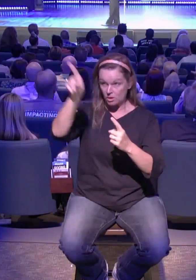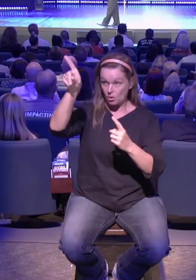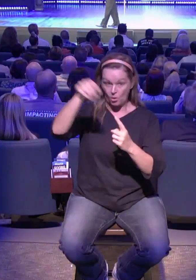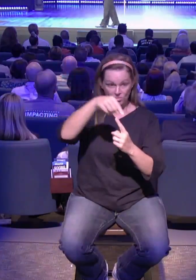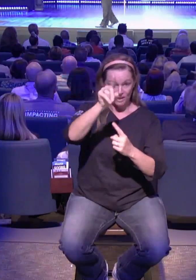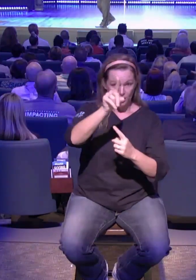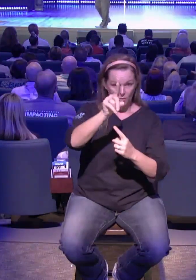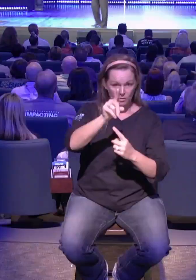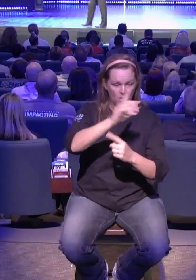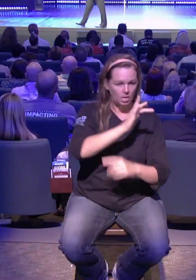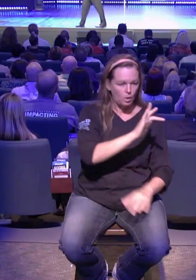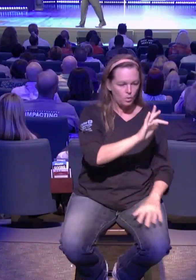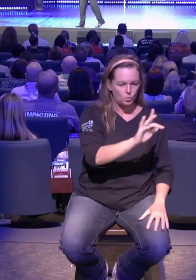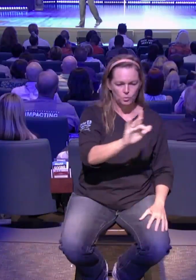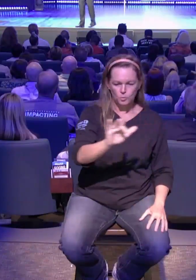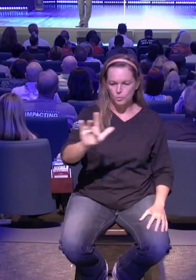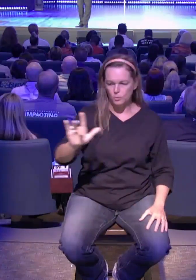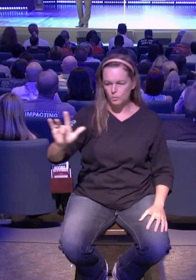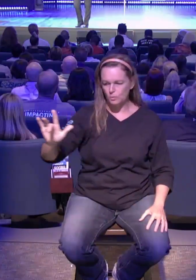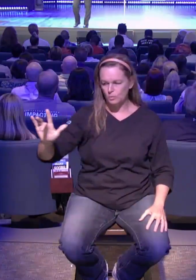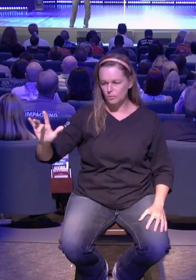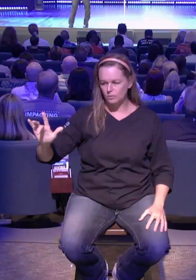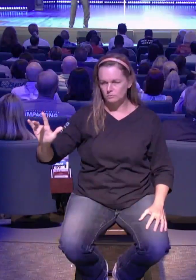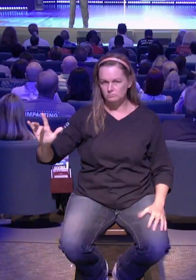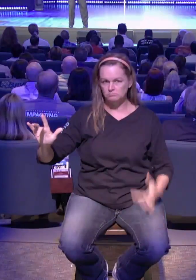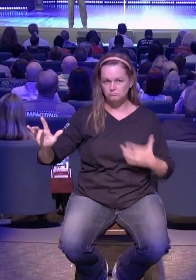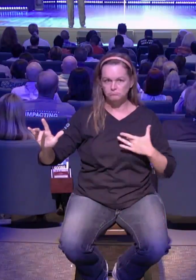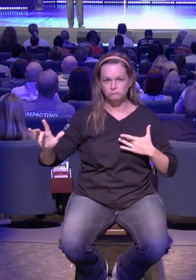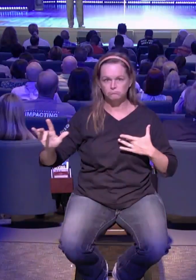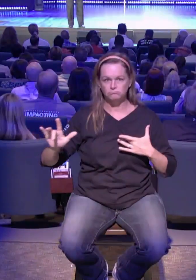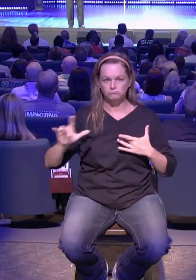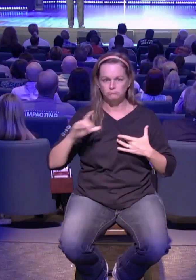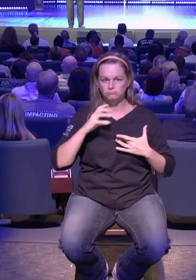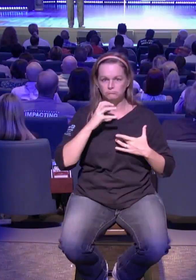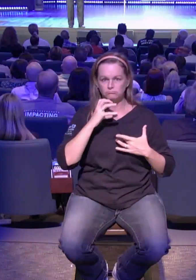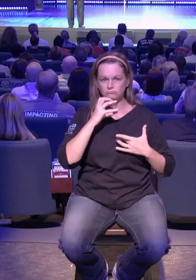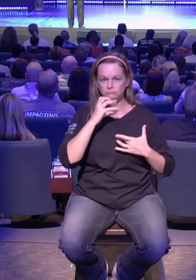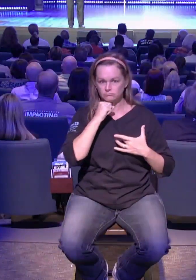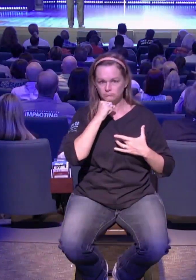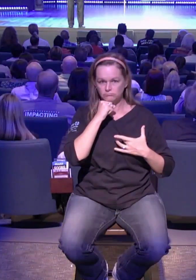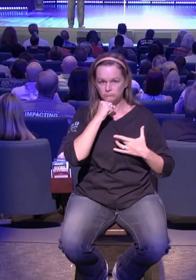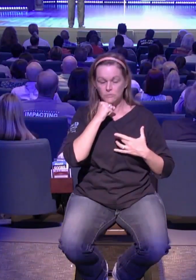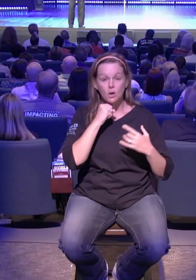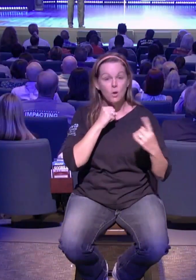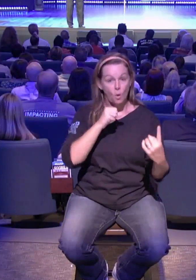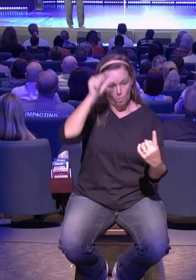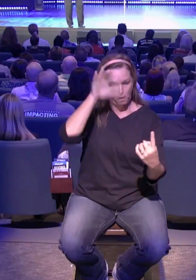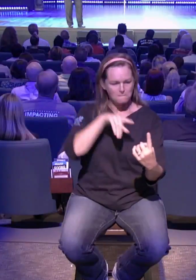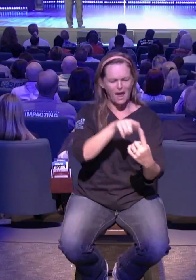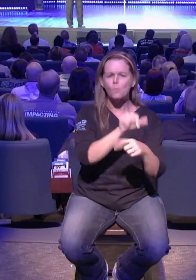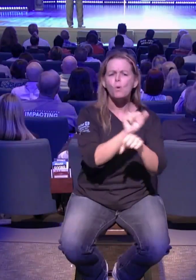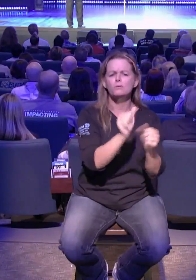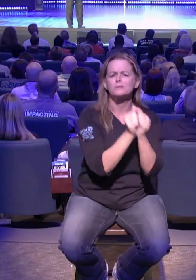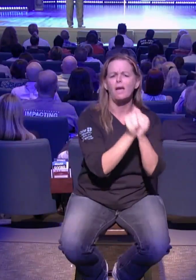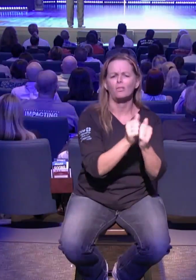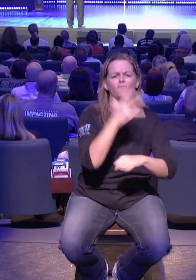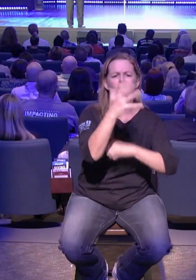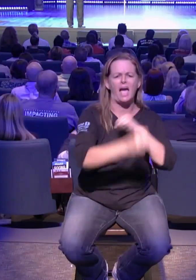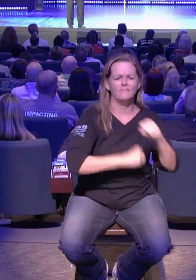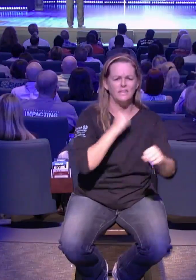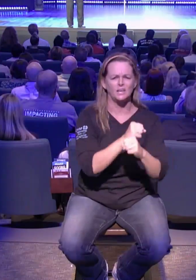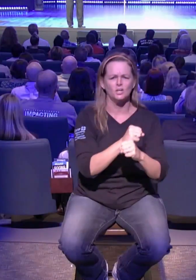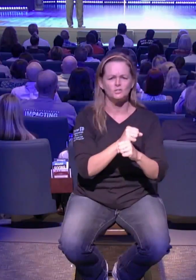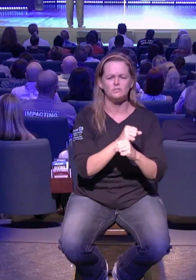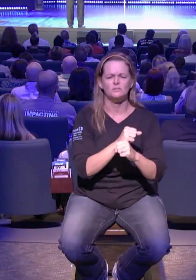said a man walked up to him one day who he had been doing active business with for 5 years. And here's what the man said to him. And it floored